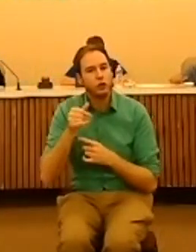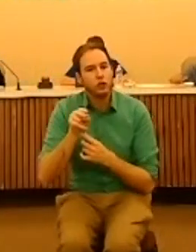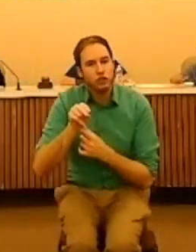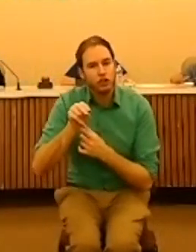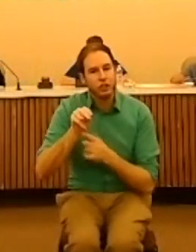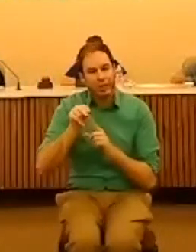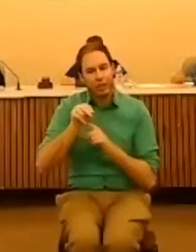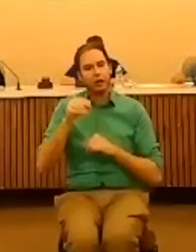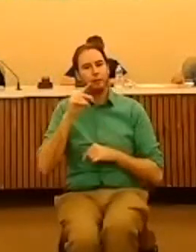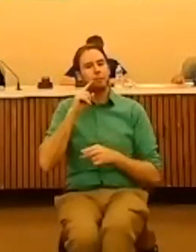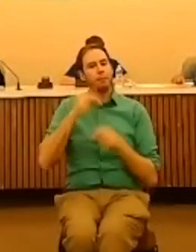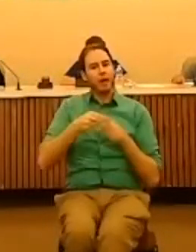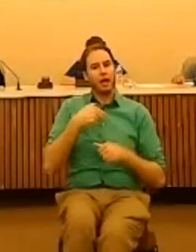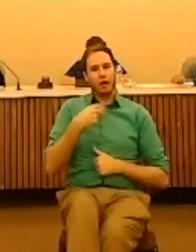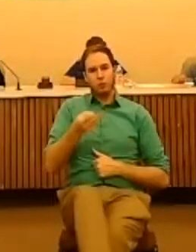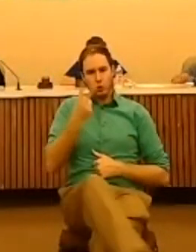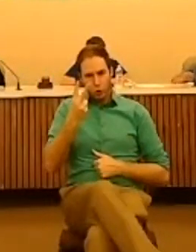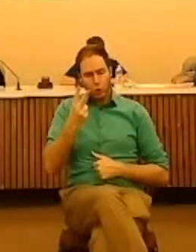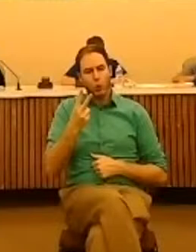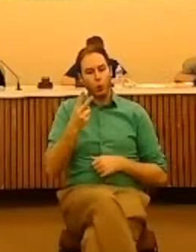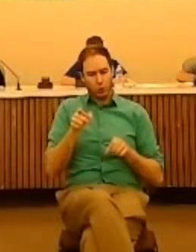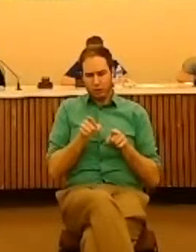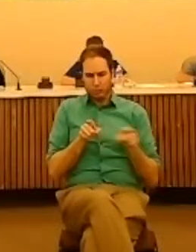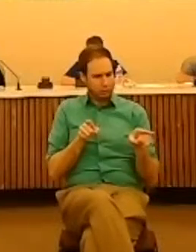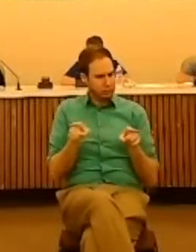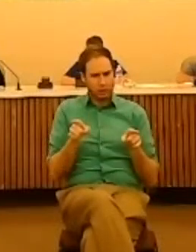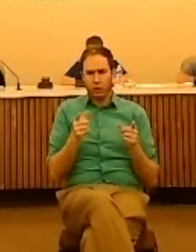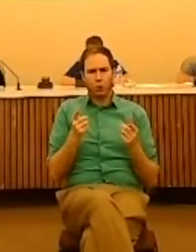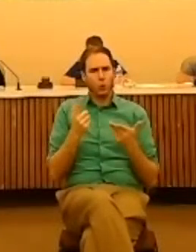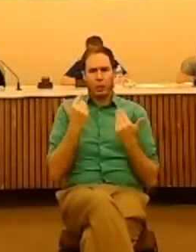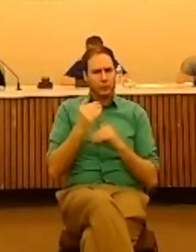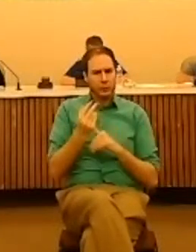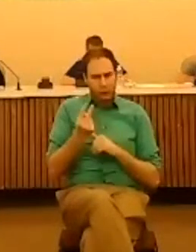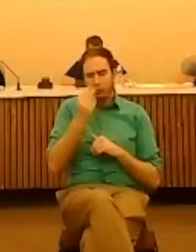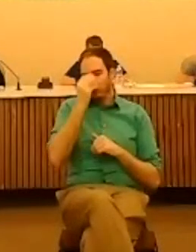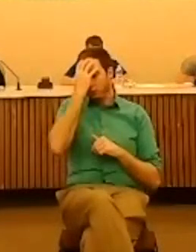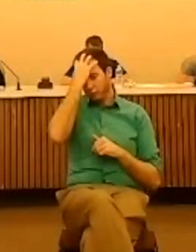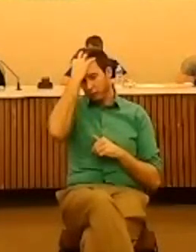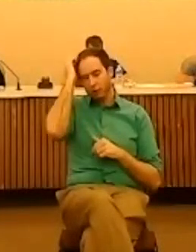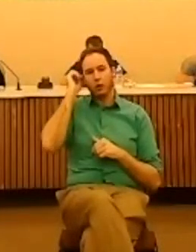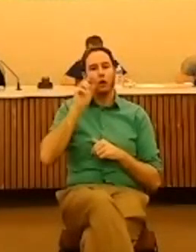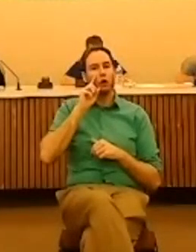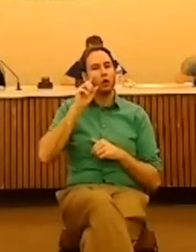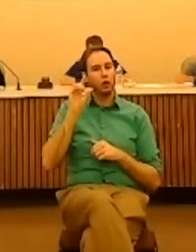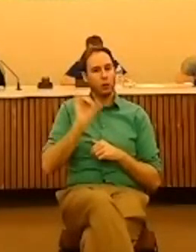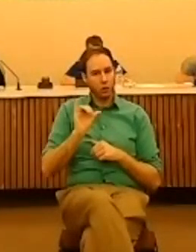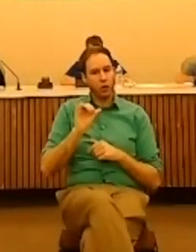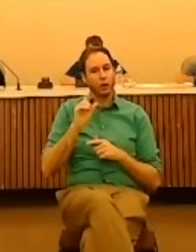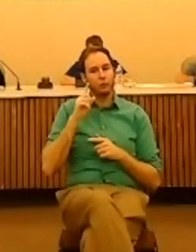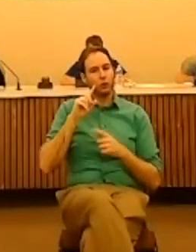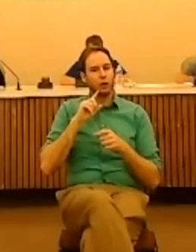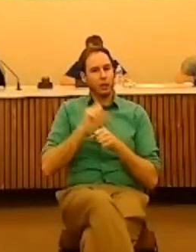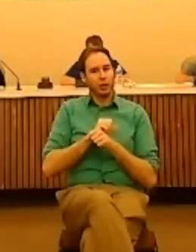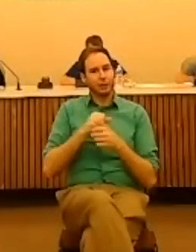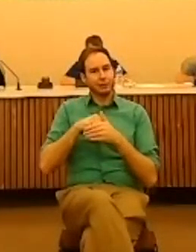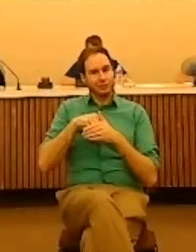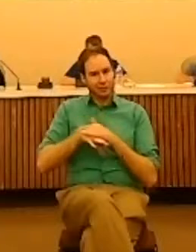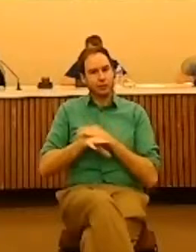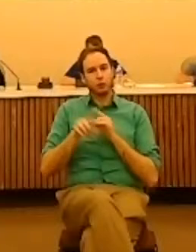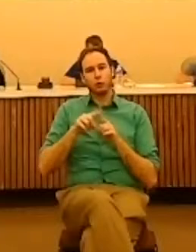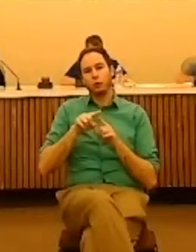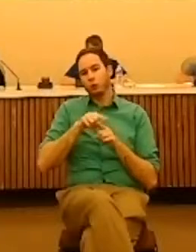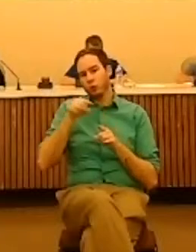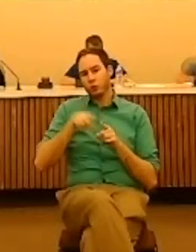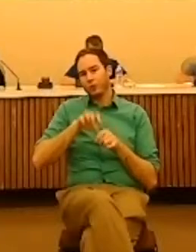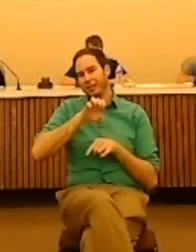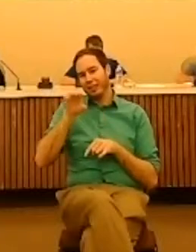get out of the development. And I think the developer, Mr. Howlett, looked to get an access road to go to East